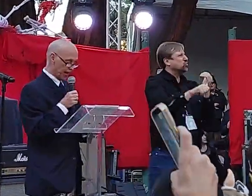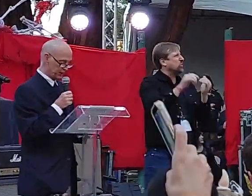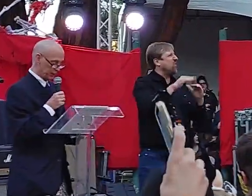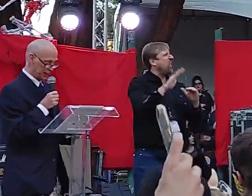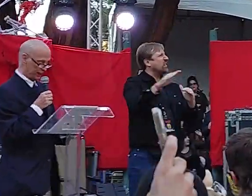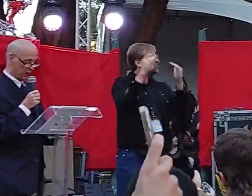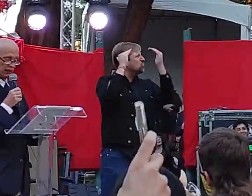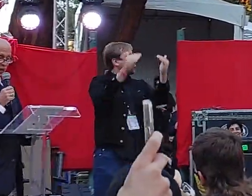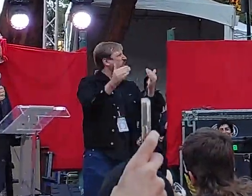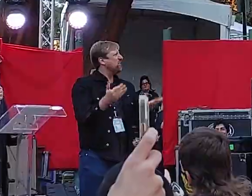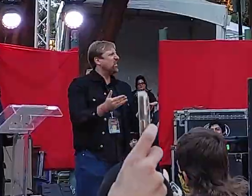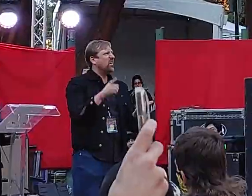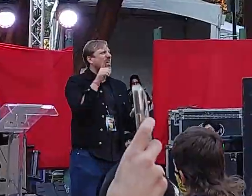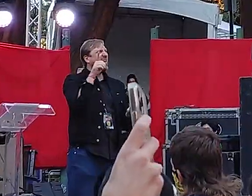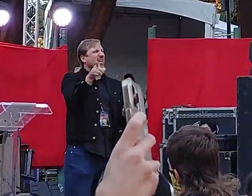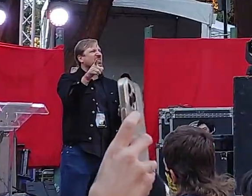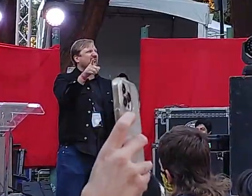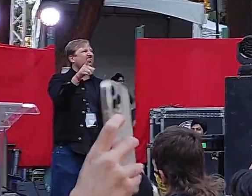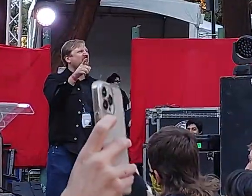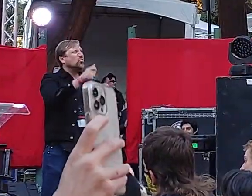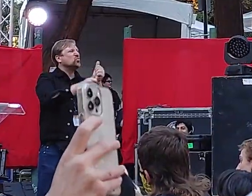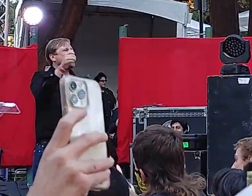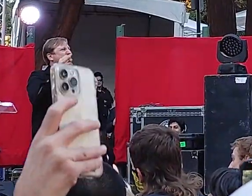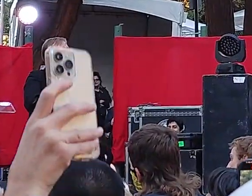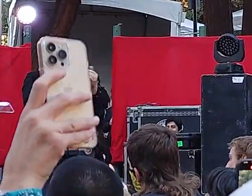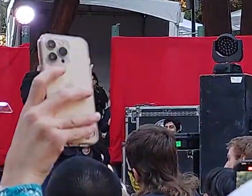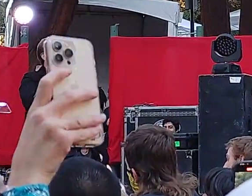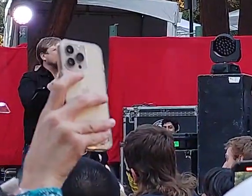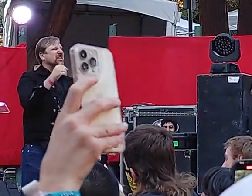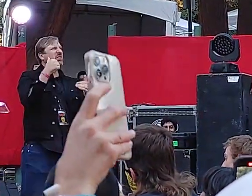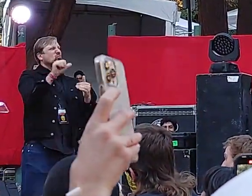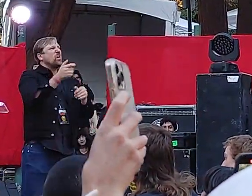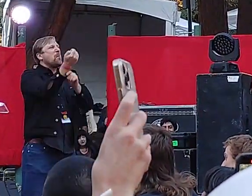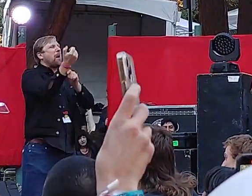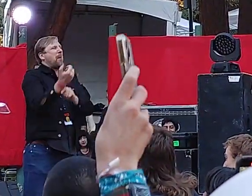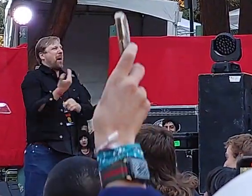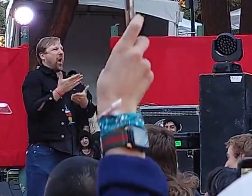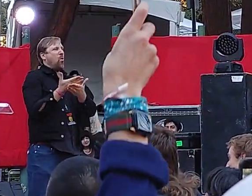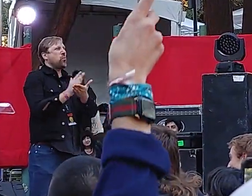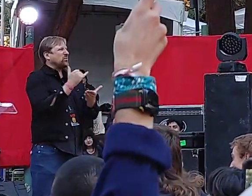He's trying to eliminate our rights. Why can't we eliminate on his?